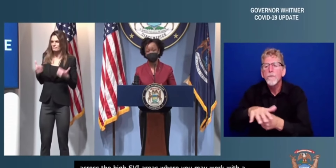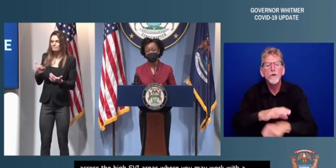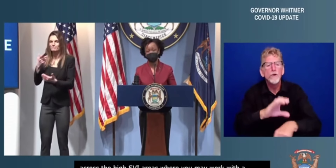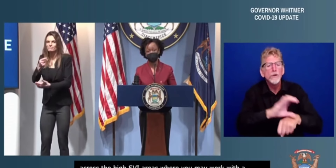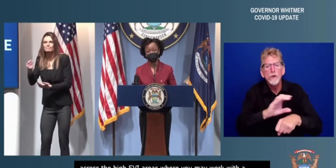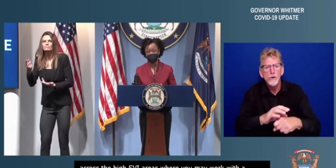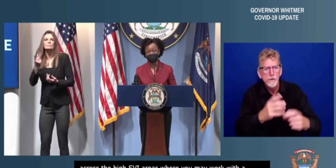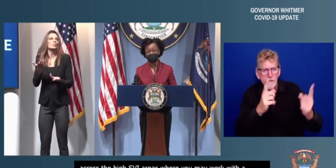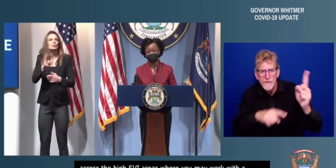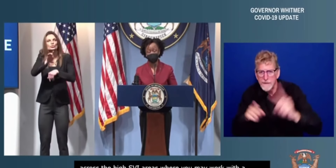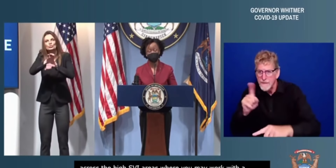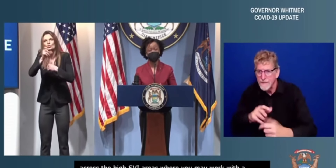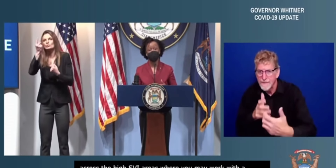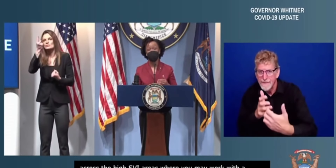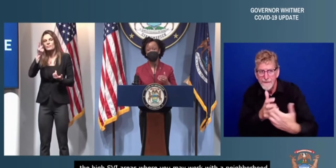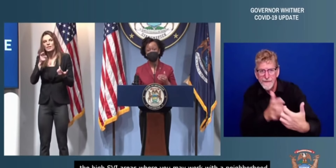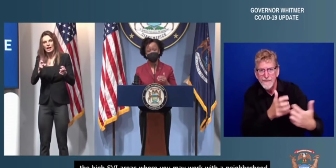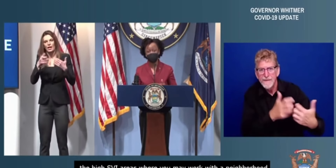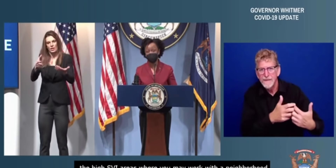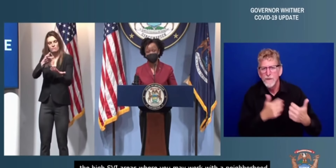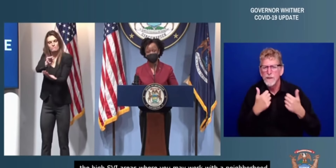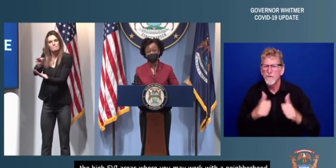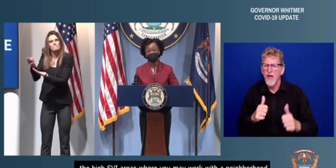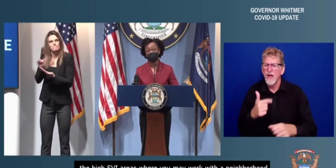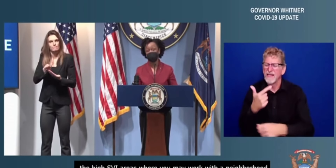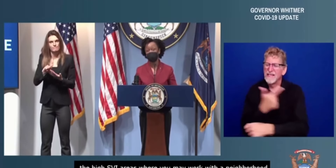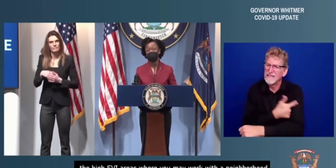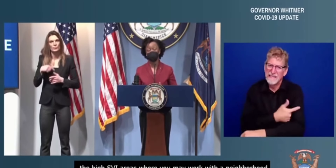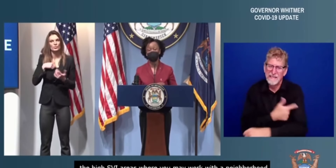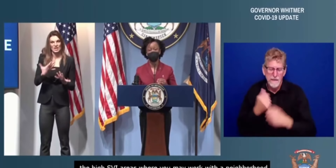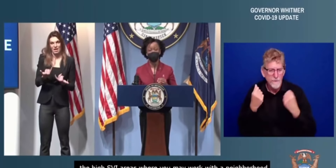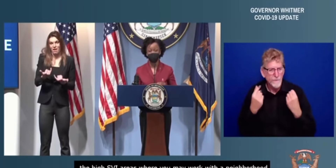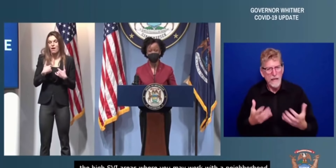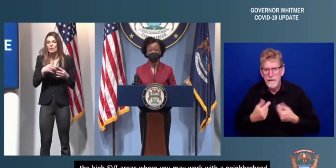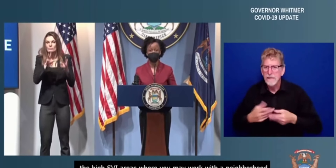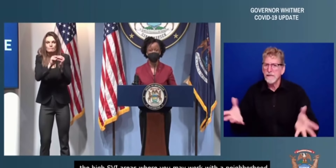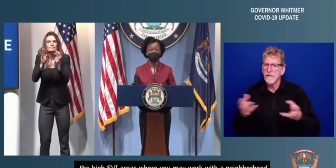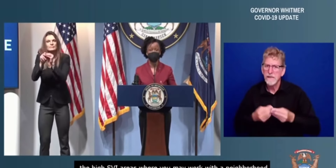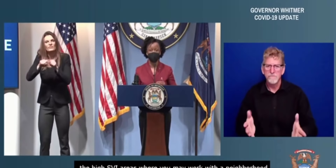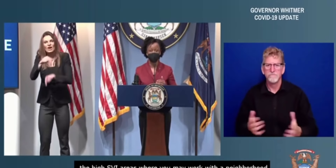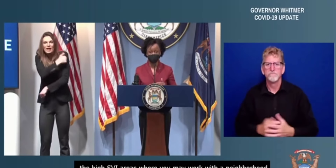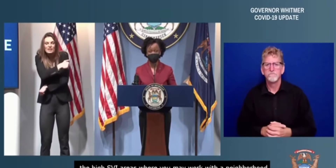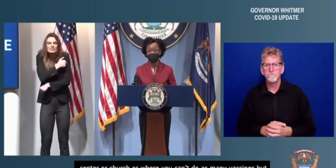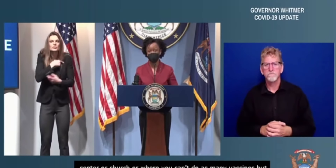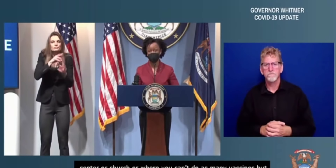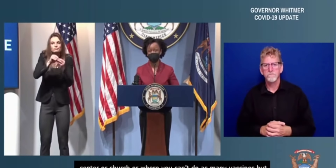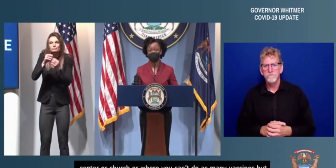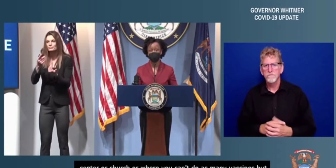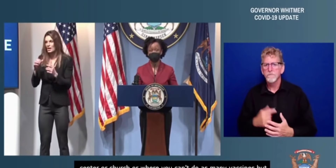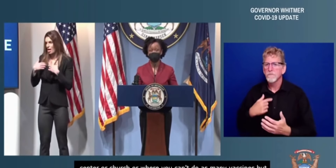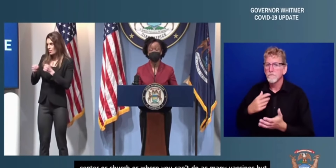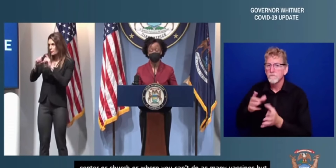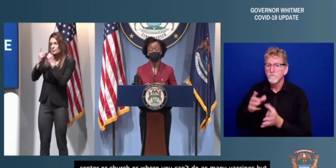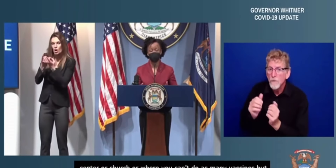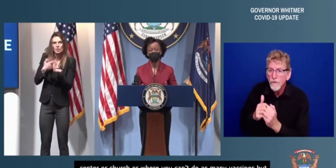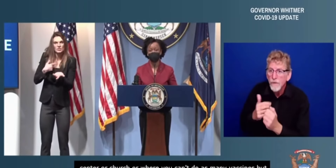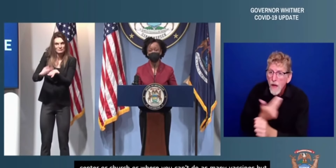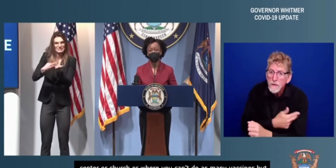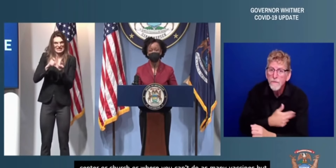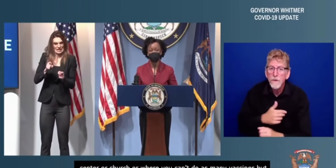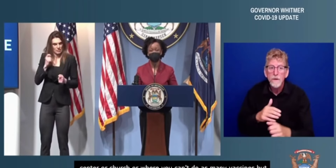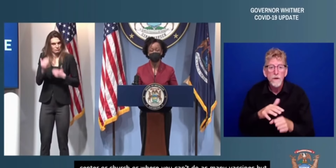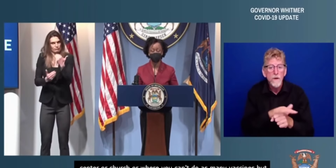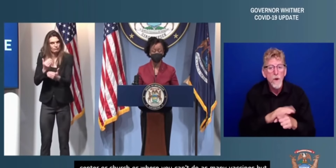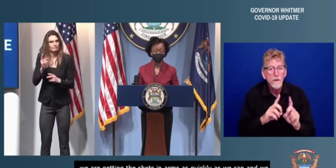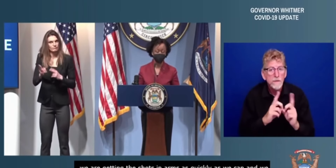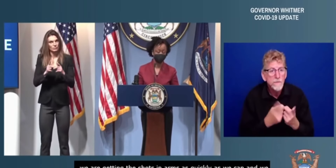getting shots in arms as quickly as we can. We're meeting with our hospital providers and our local health departments and certainly emphasizing speed, and we are doing